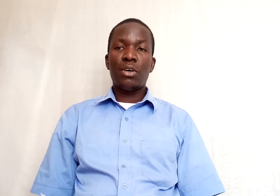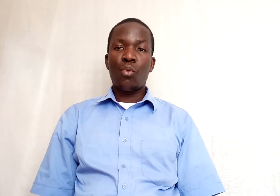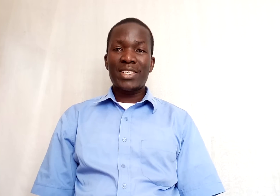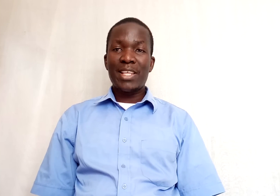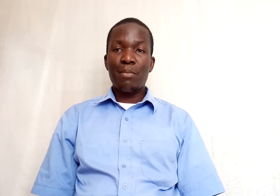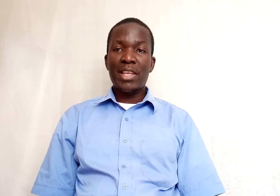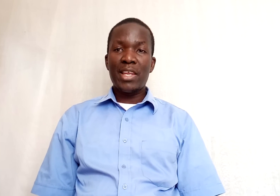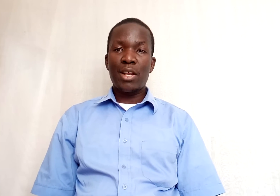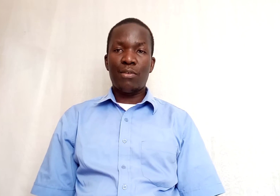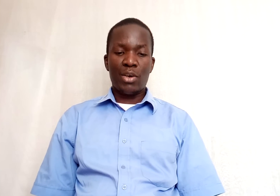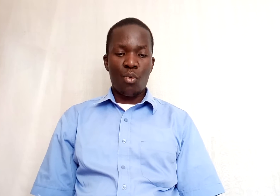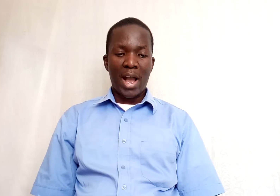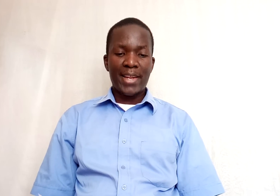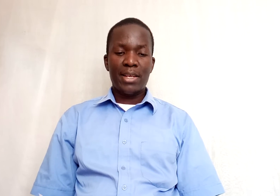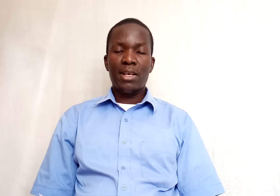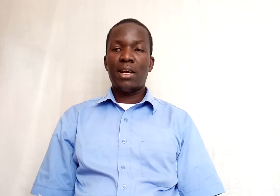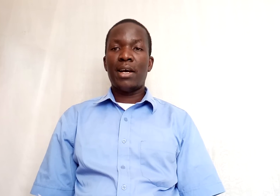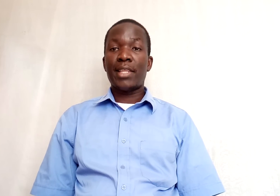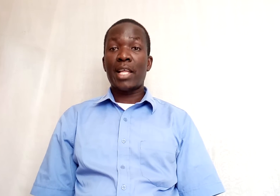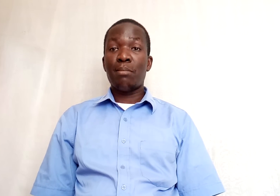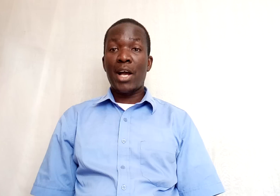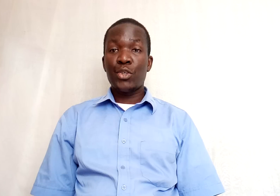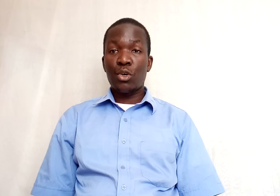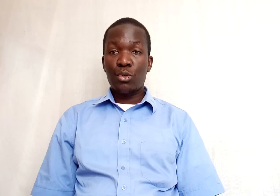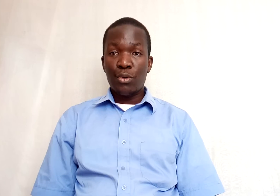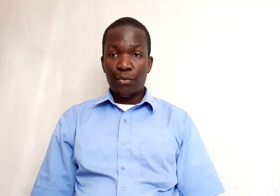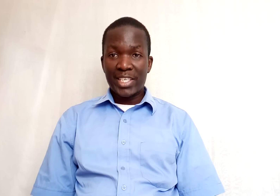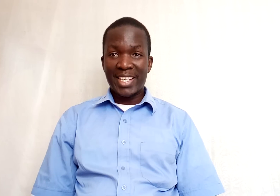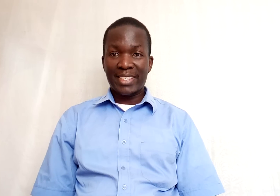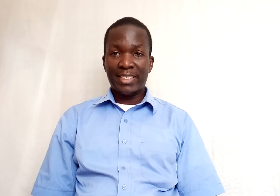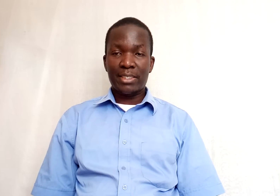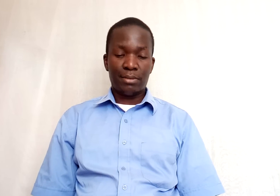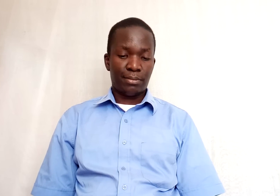what's the meaning of the word non-manual features?